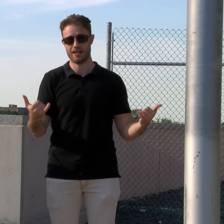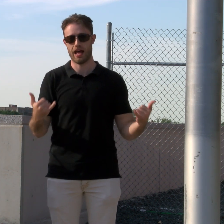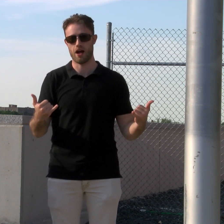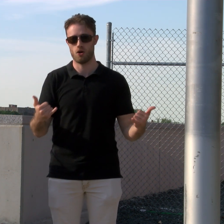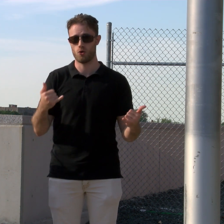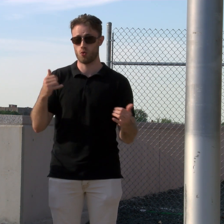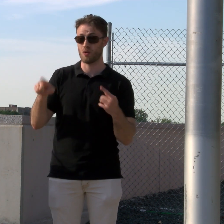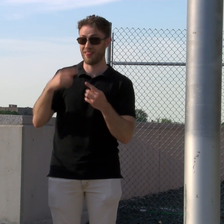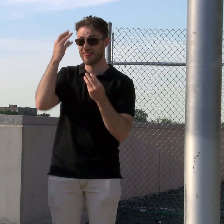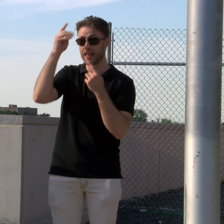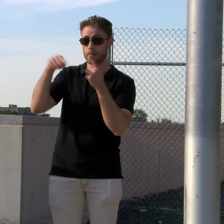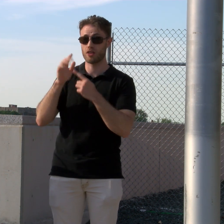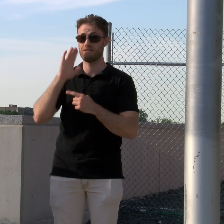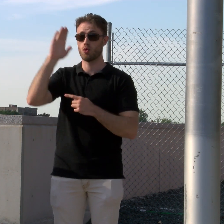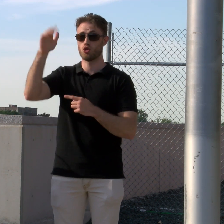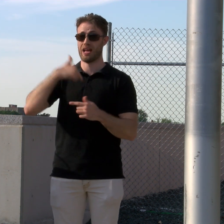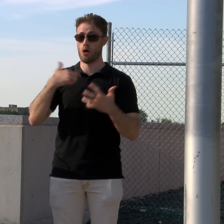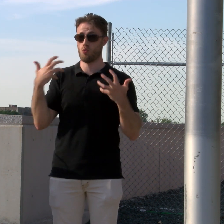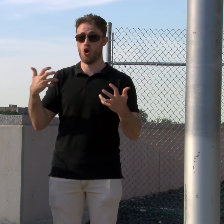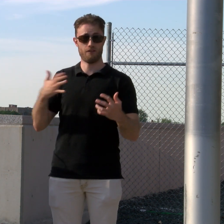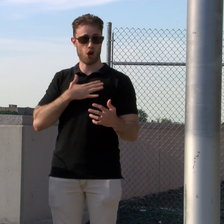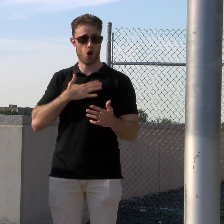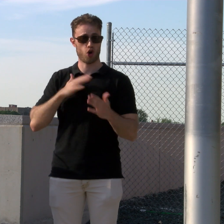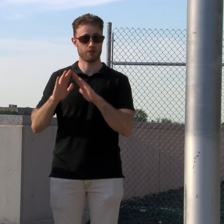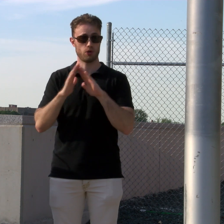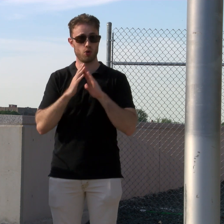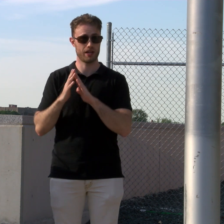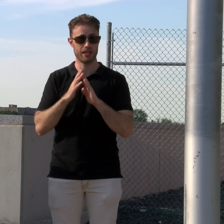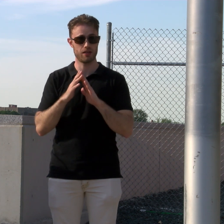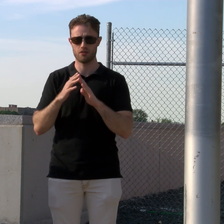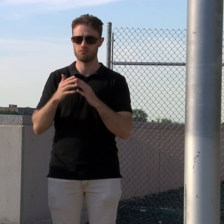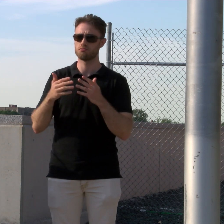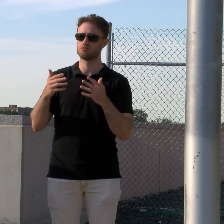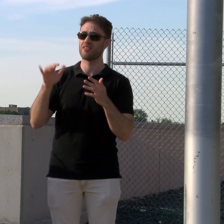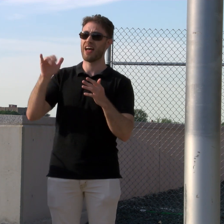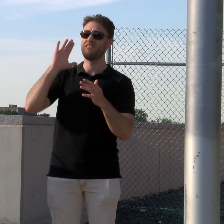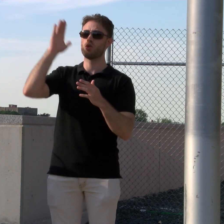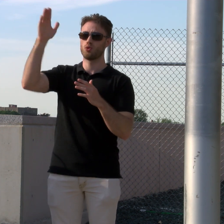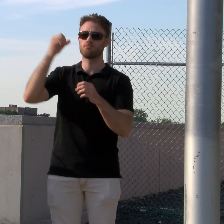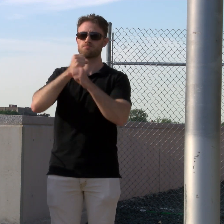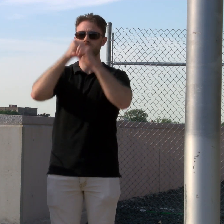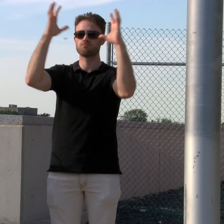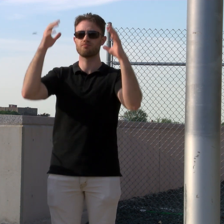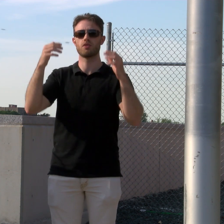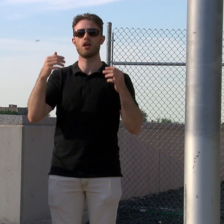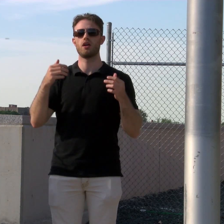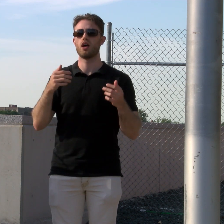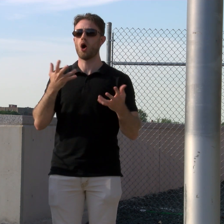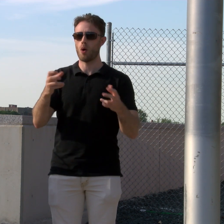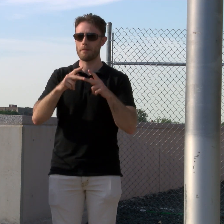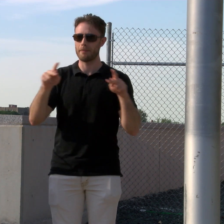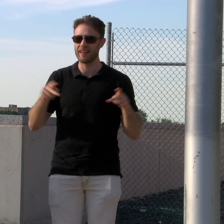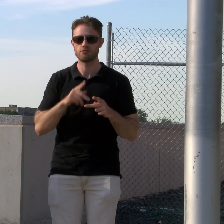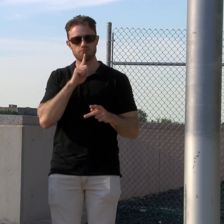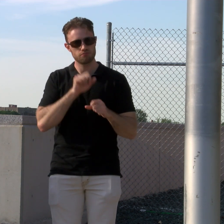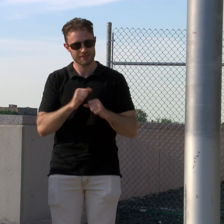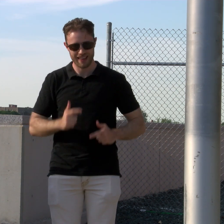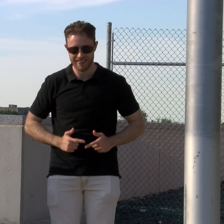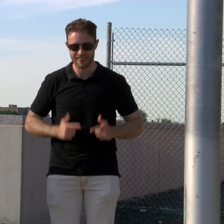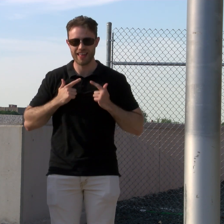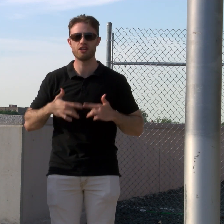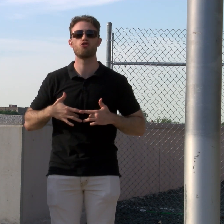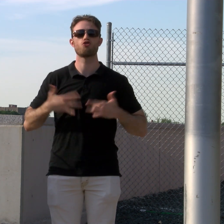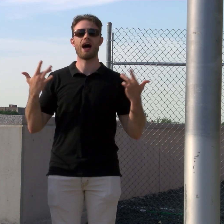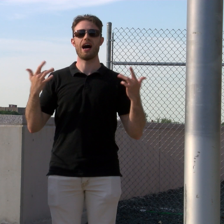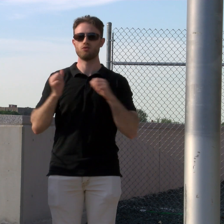think about the future I want for our community, it is one where we can truly live and thrive together. The